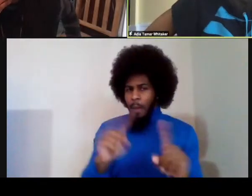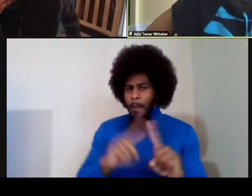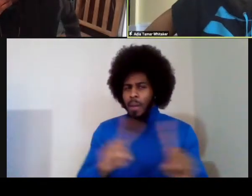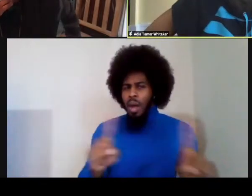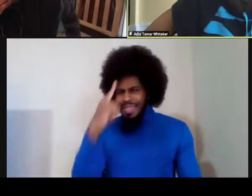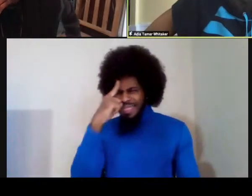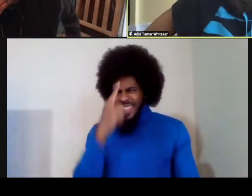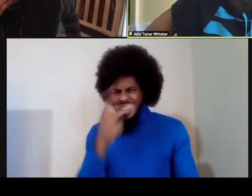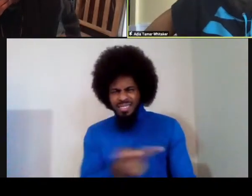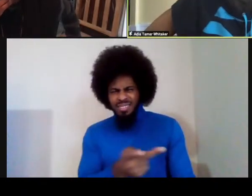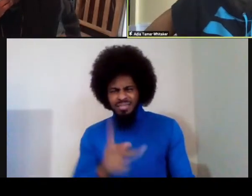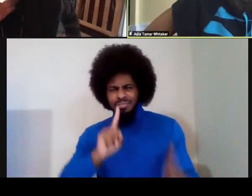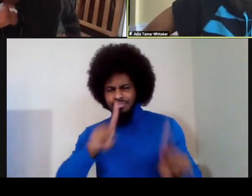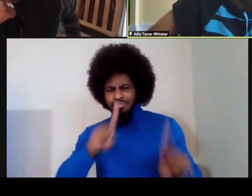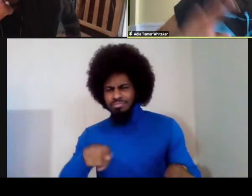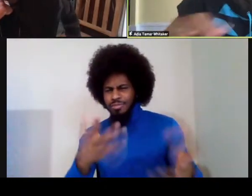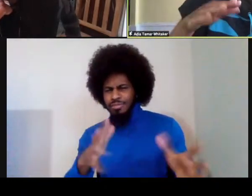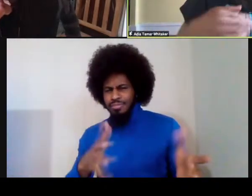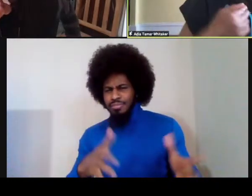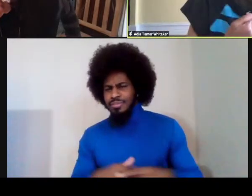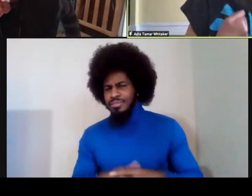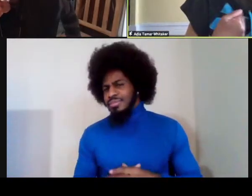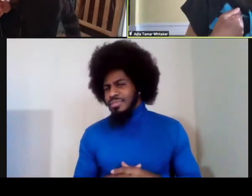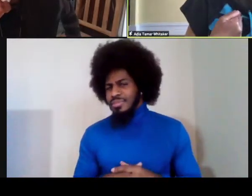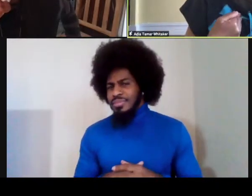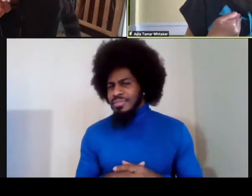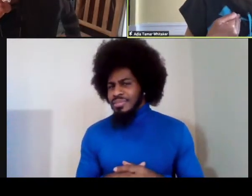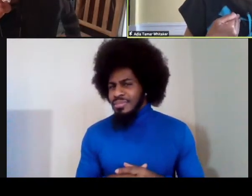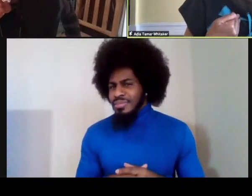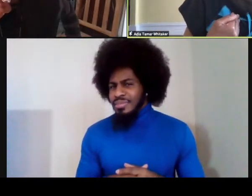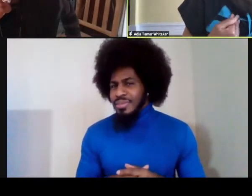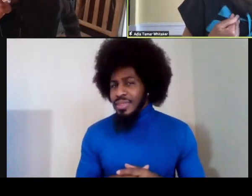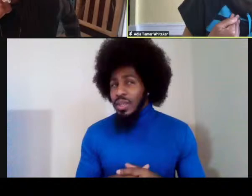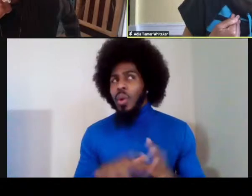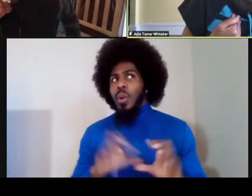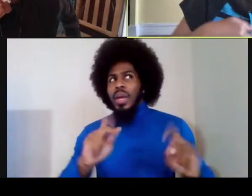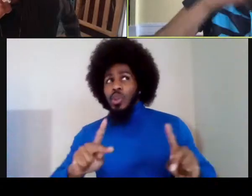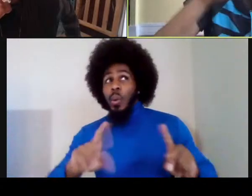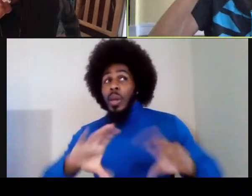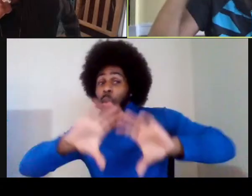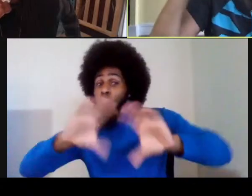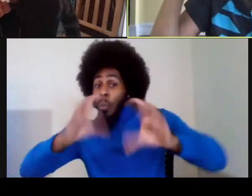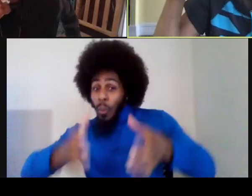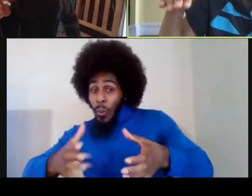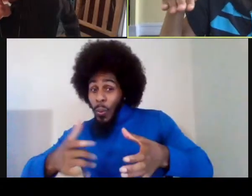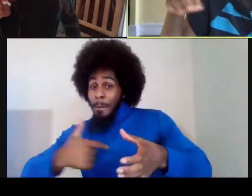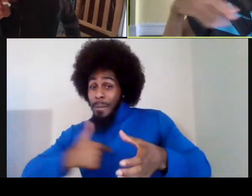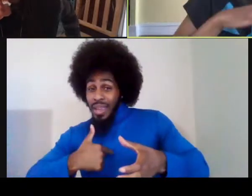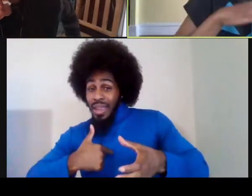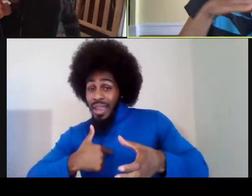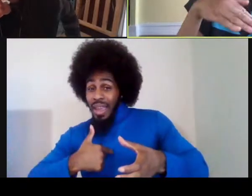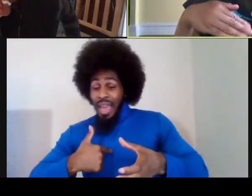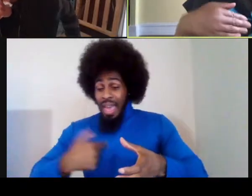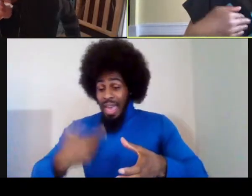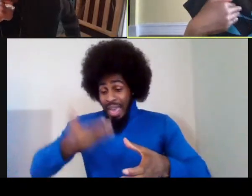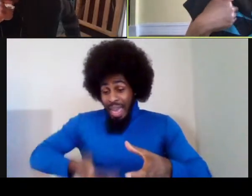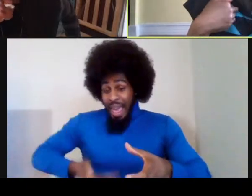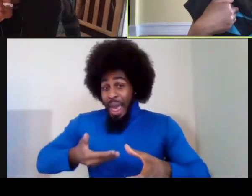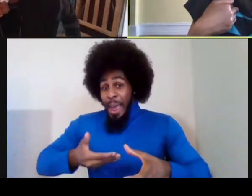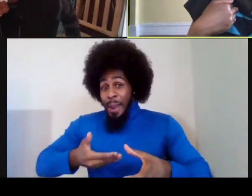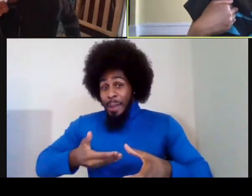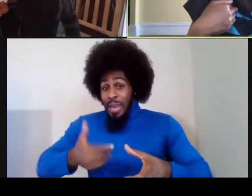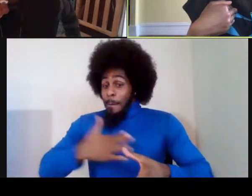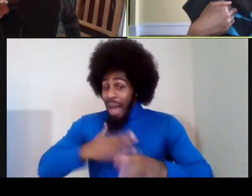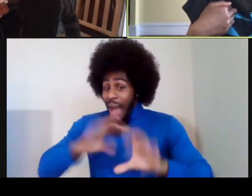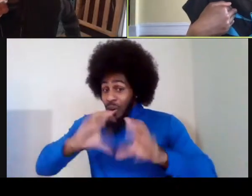Yeah, I mean, in the crew, I'm the glue. In the crew of everybody, of my crew, I'm